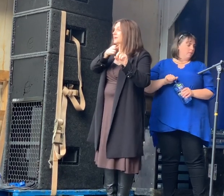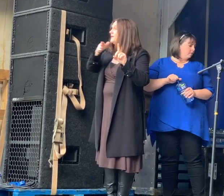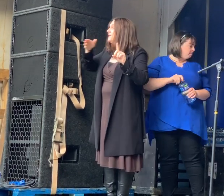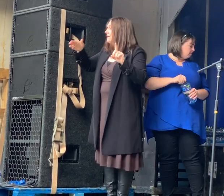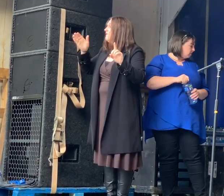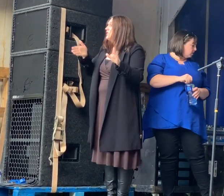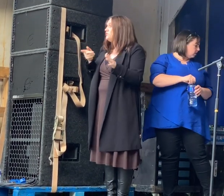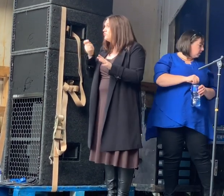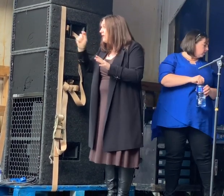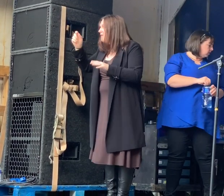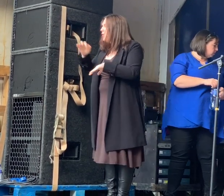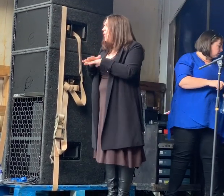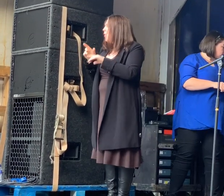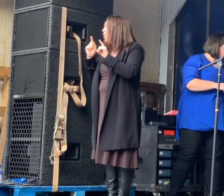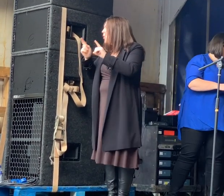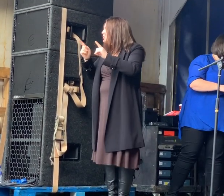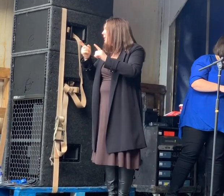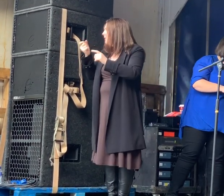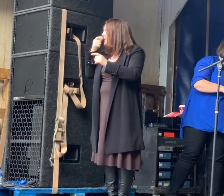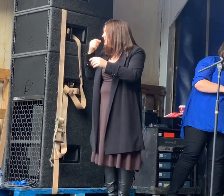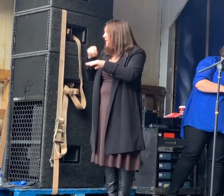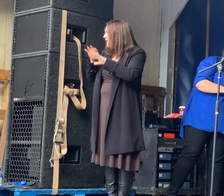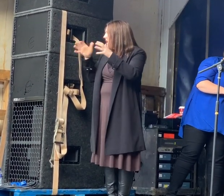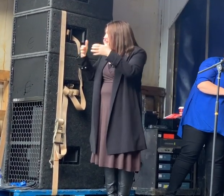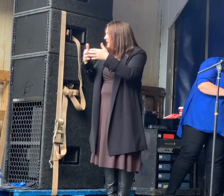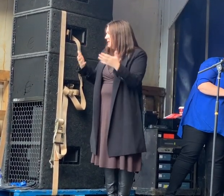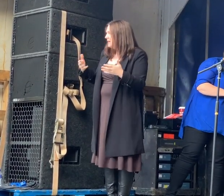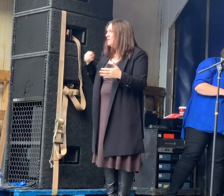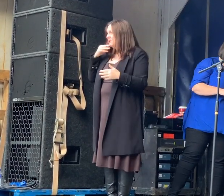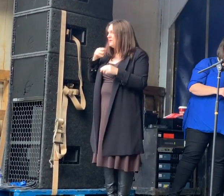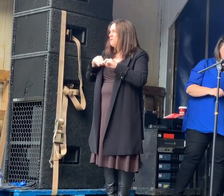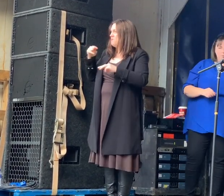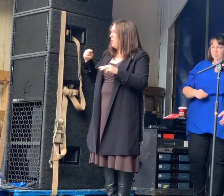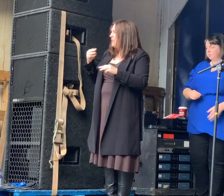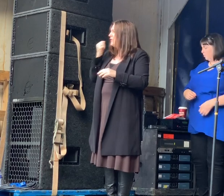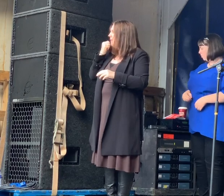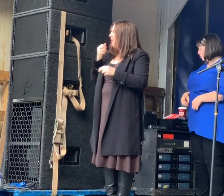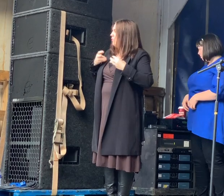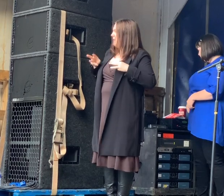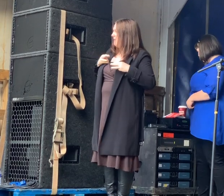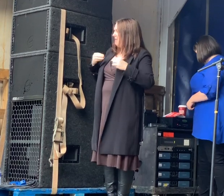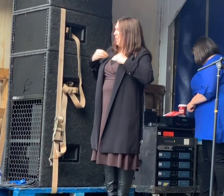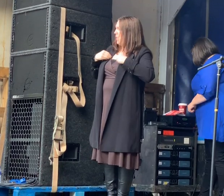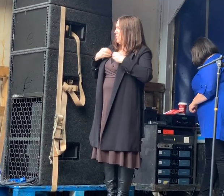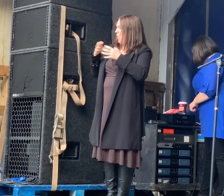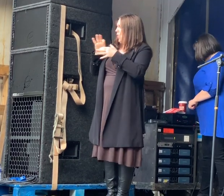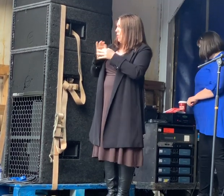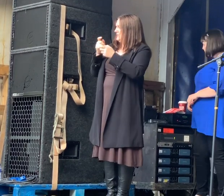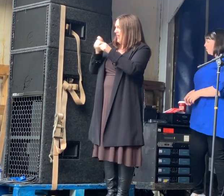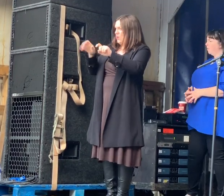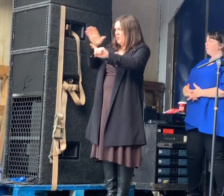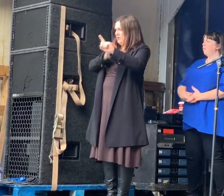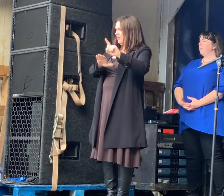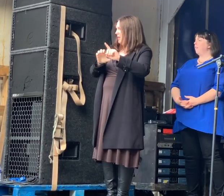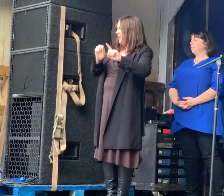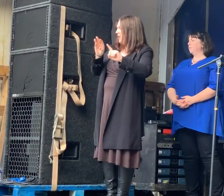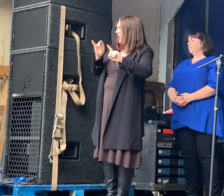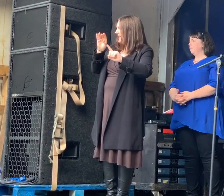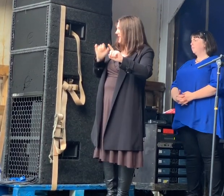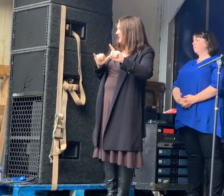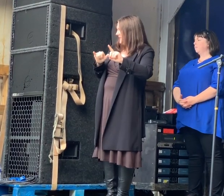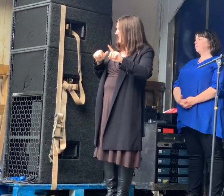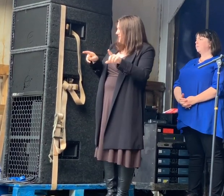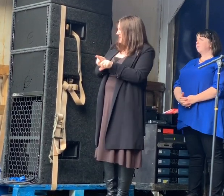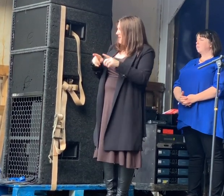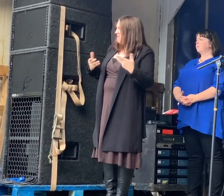pills online. That is more than the population of women in my hometown of Clonakilty. Our government is showing us